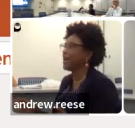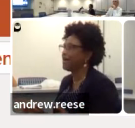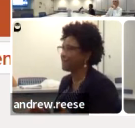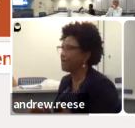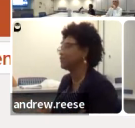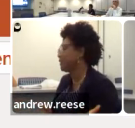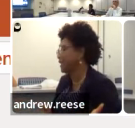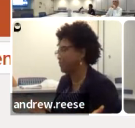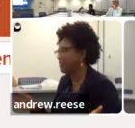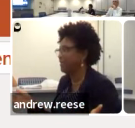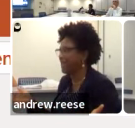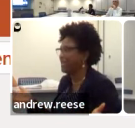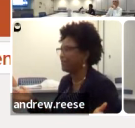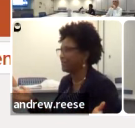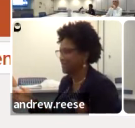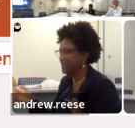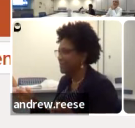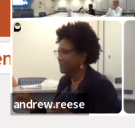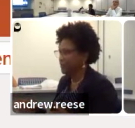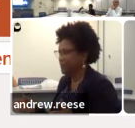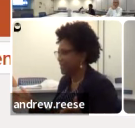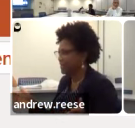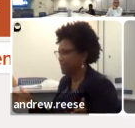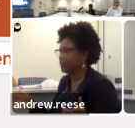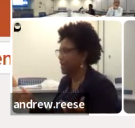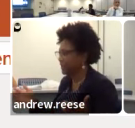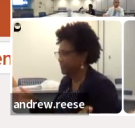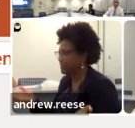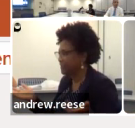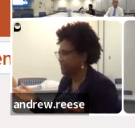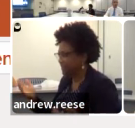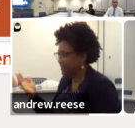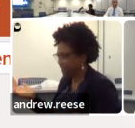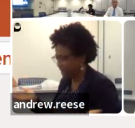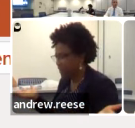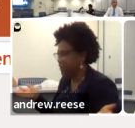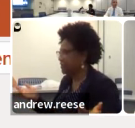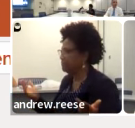also have our supported employment vendors. So they try to,